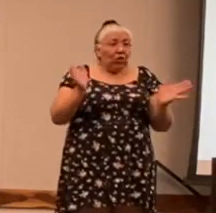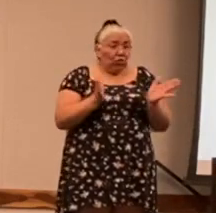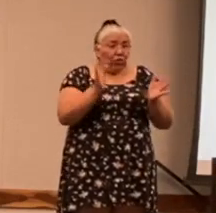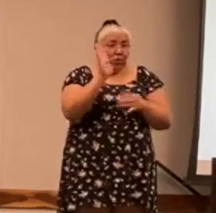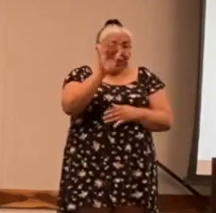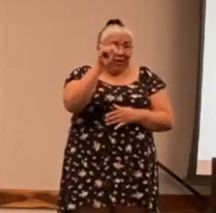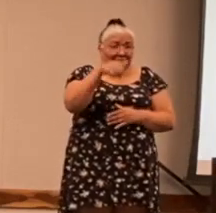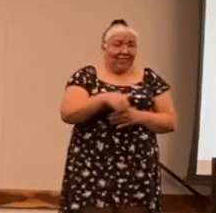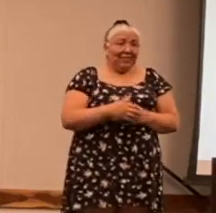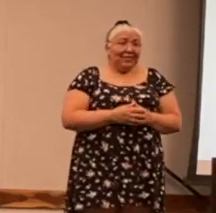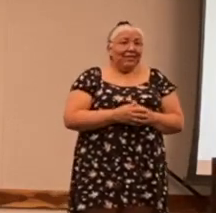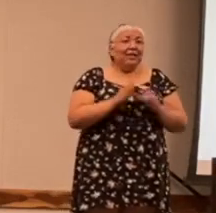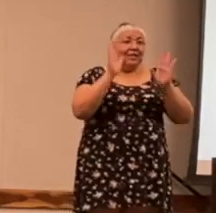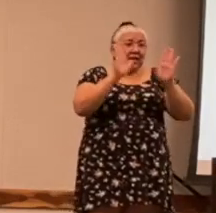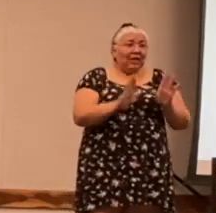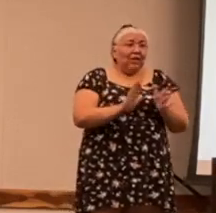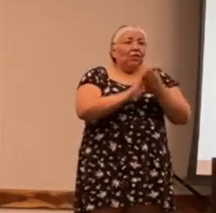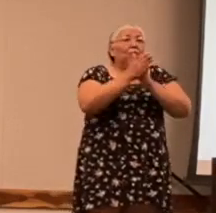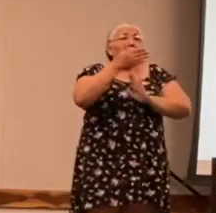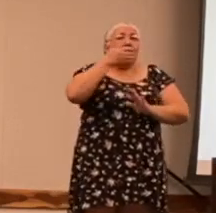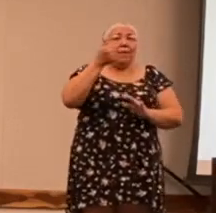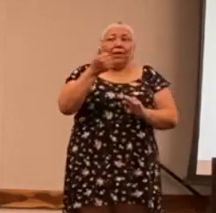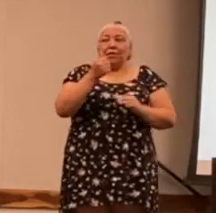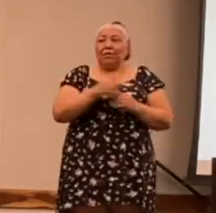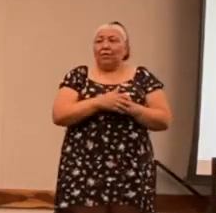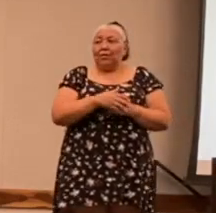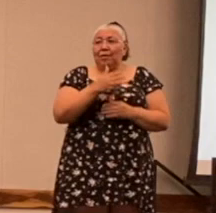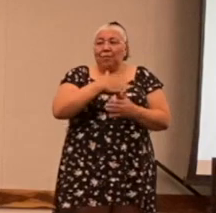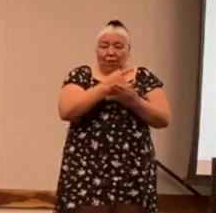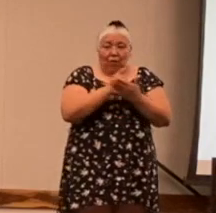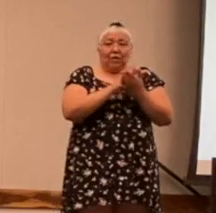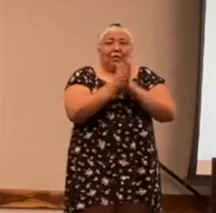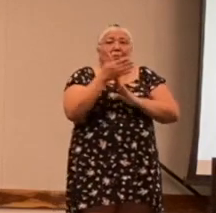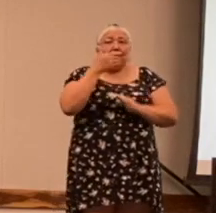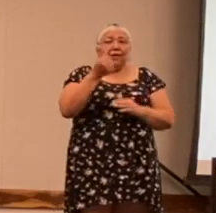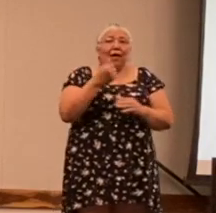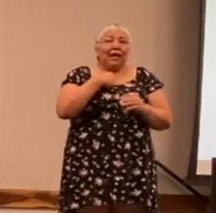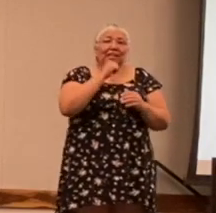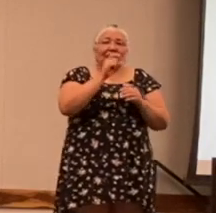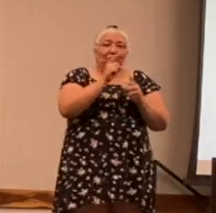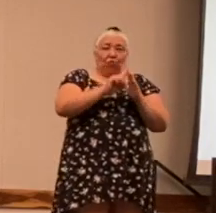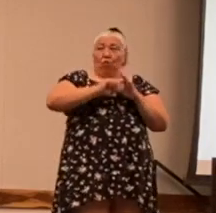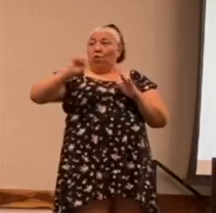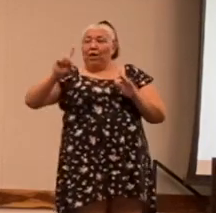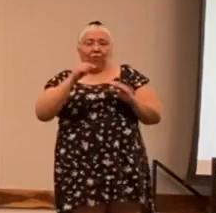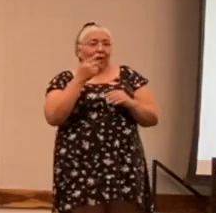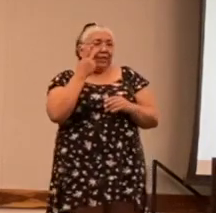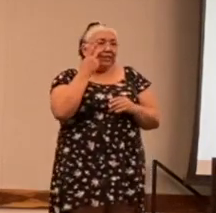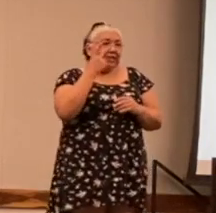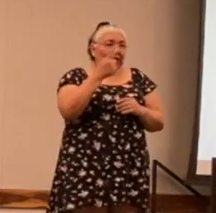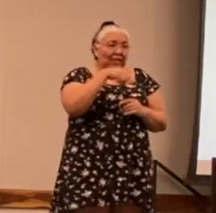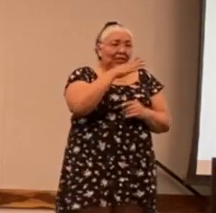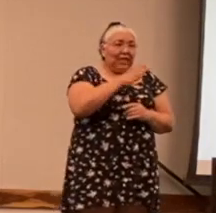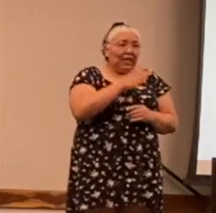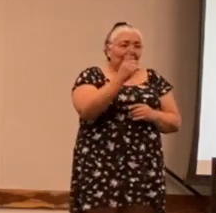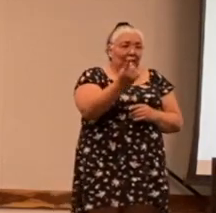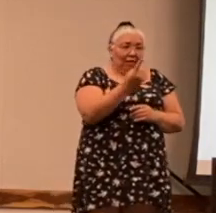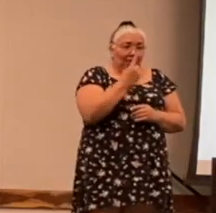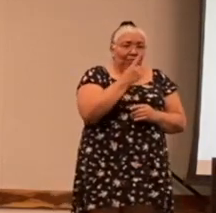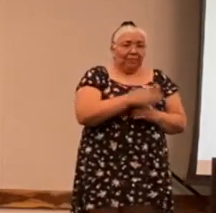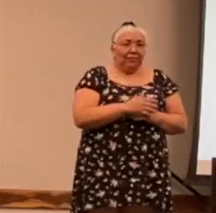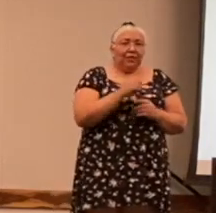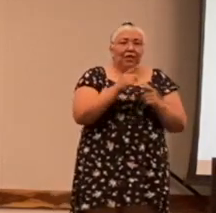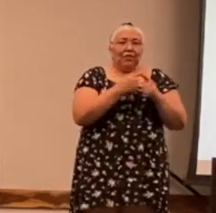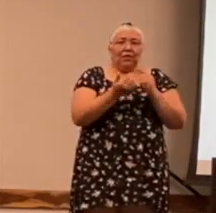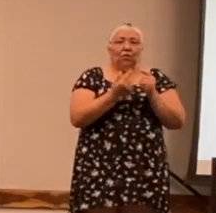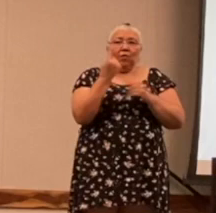this. I mean, Sundays were getting better, my week was getting better. I didn't have to run when I saw her coming. I didn't have to do any of that stuff. But